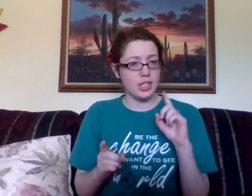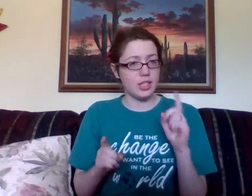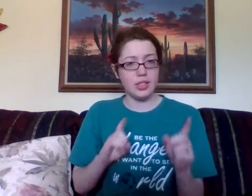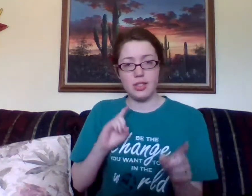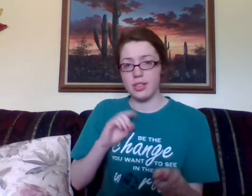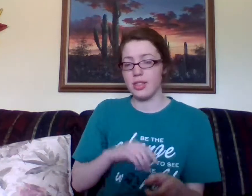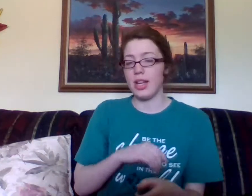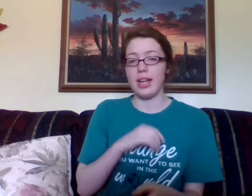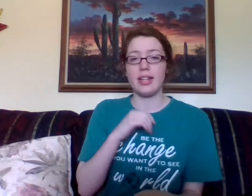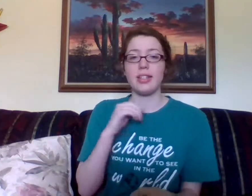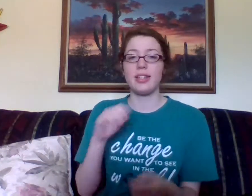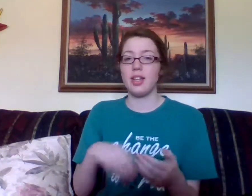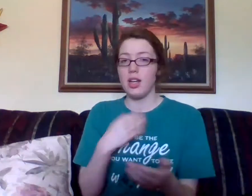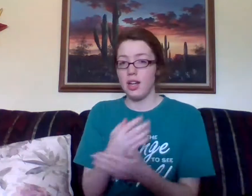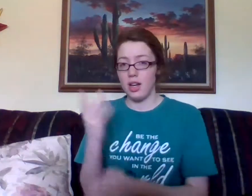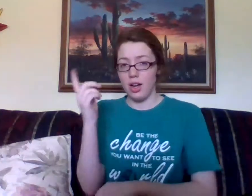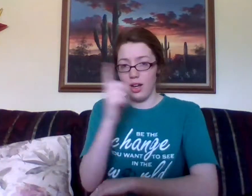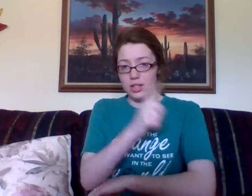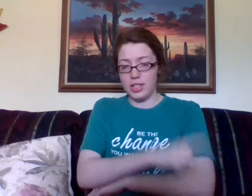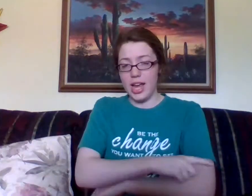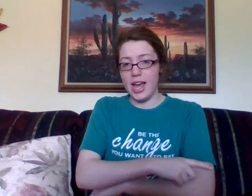discuss like all day